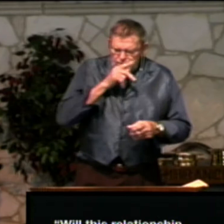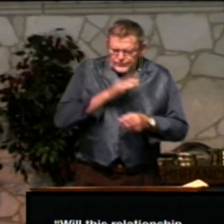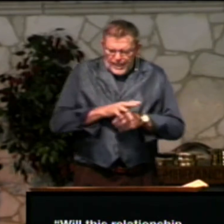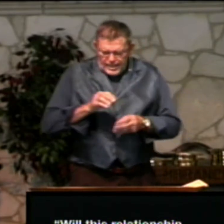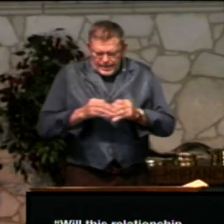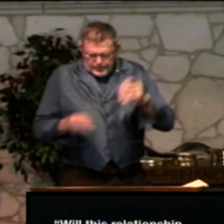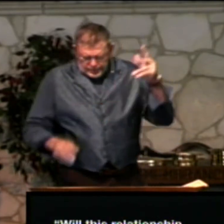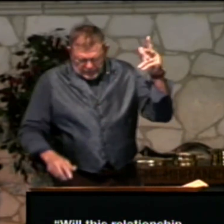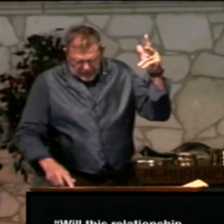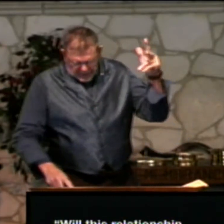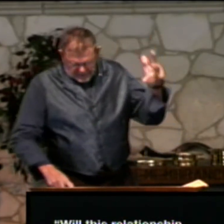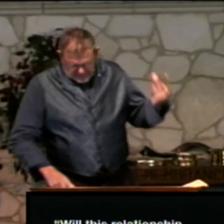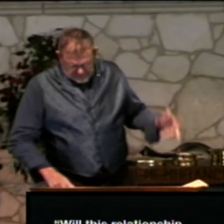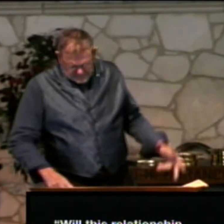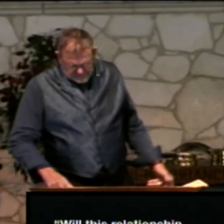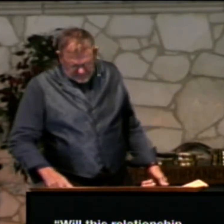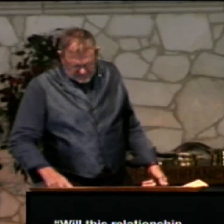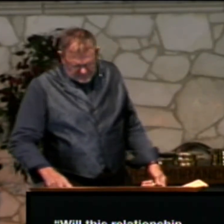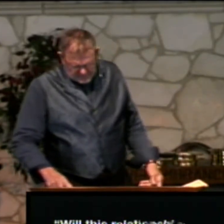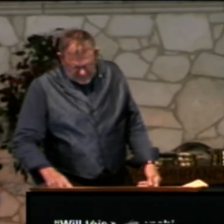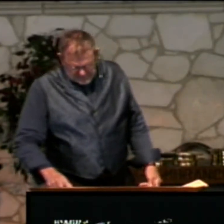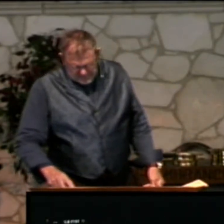And then there's vow number three.